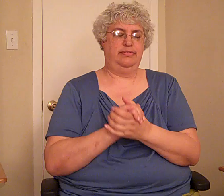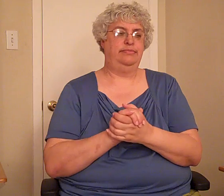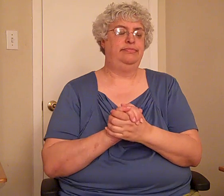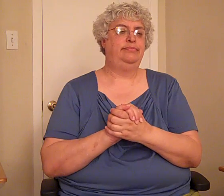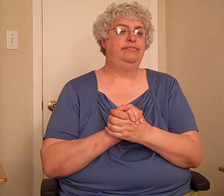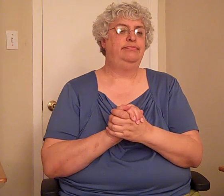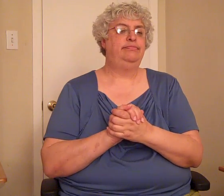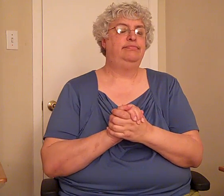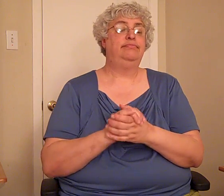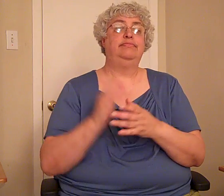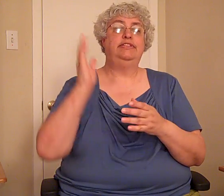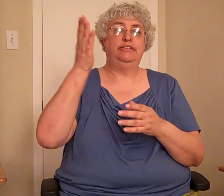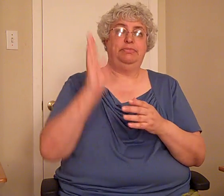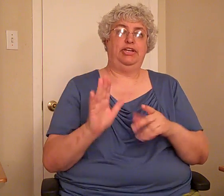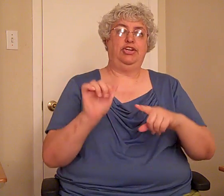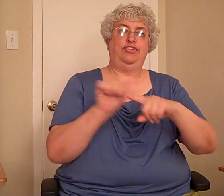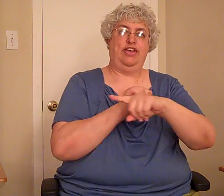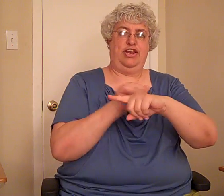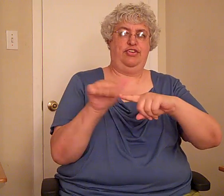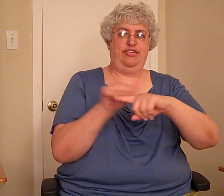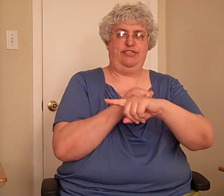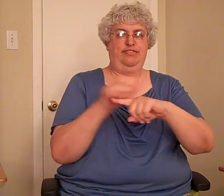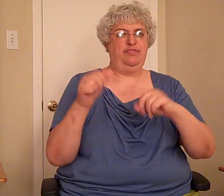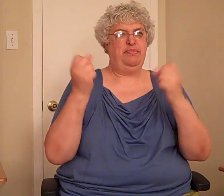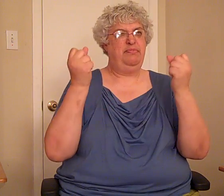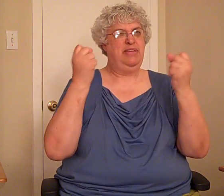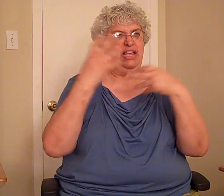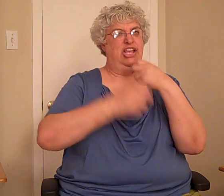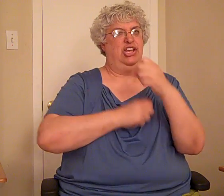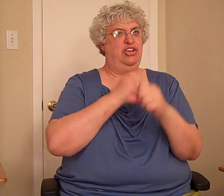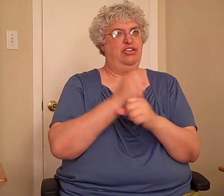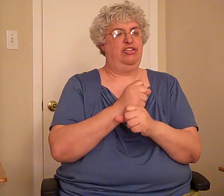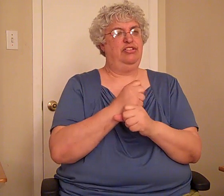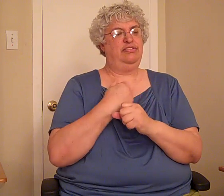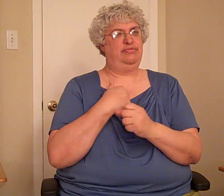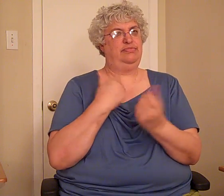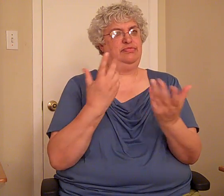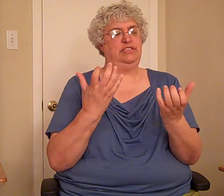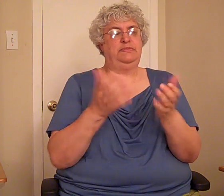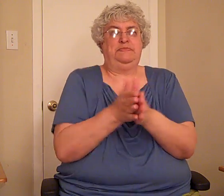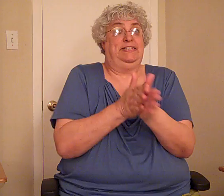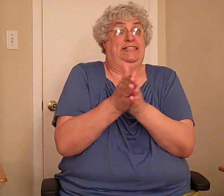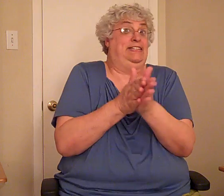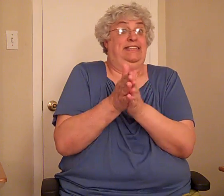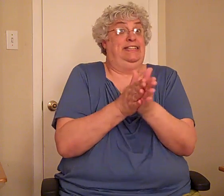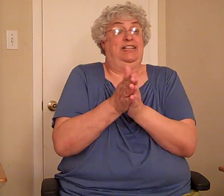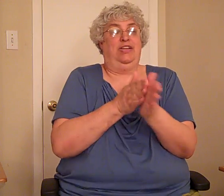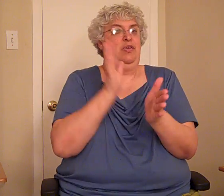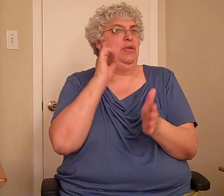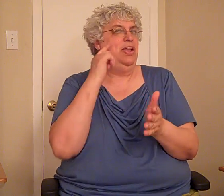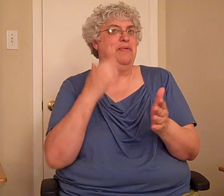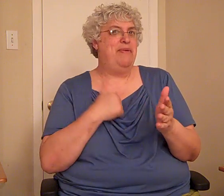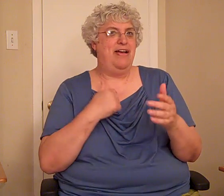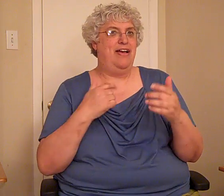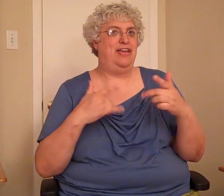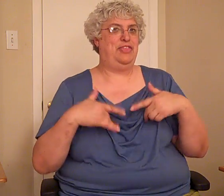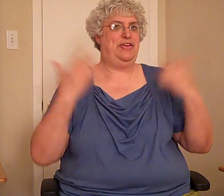Now as a speaker and trainer, after having done this for a long time, I'm pretty passionate, fired up, and you'll hear it through my tone tonight when I'm